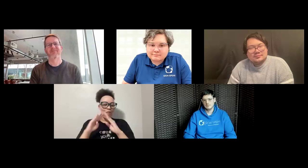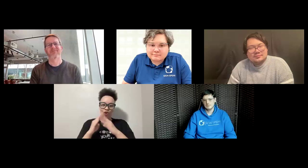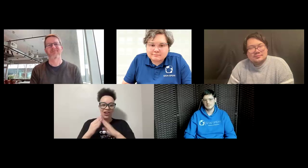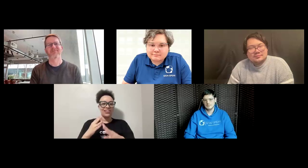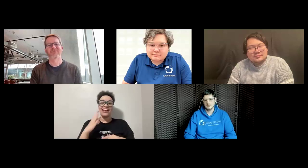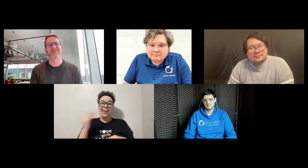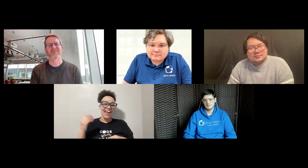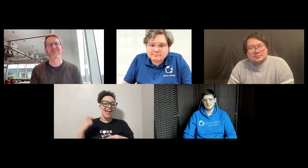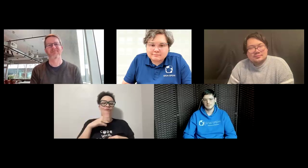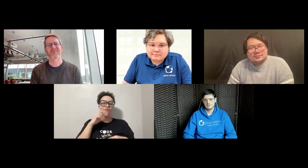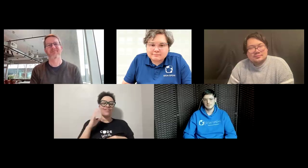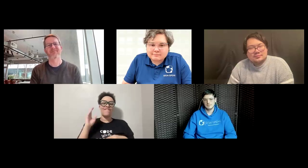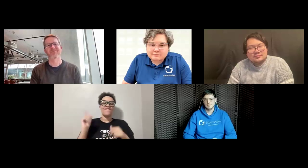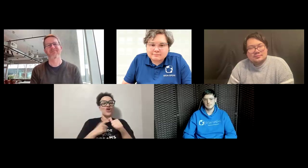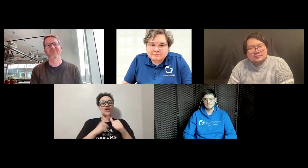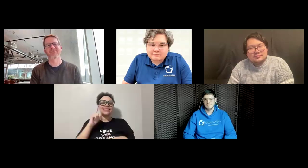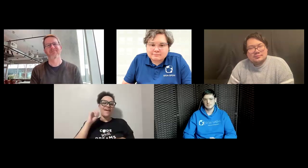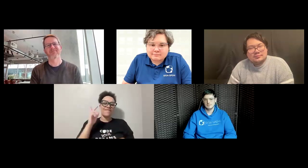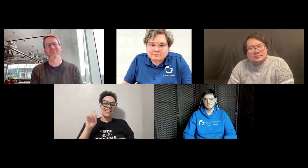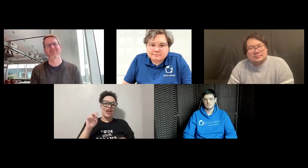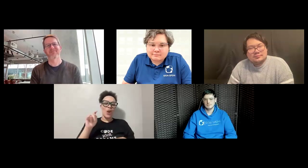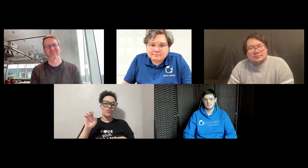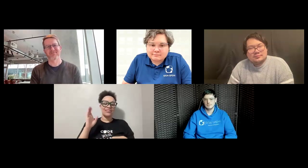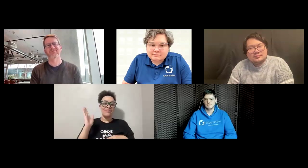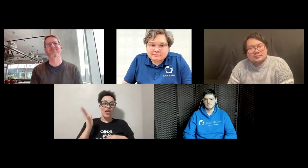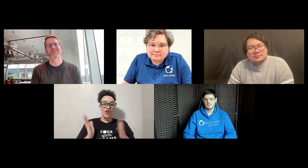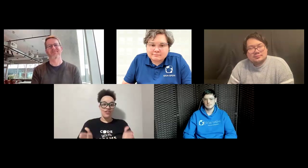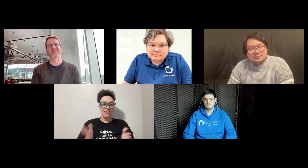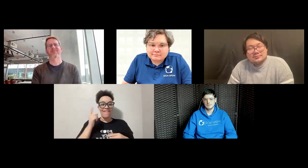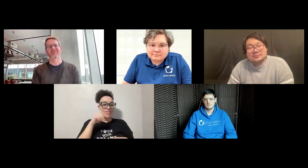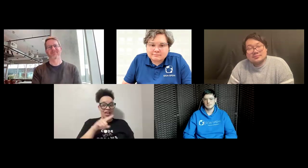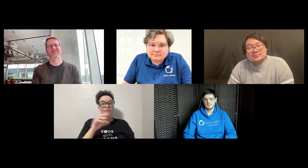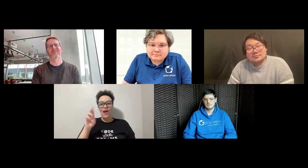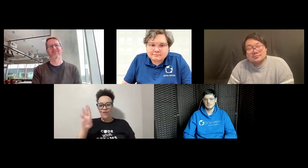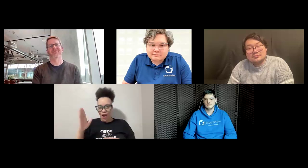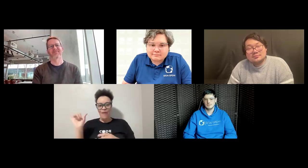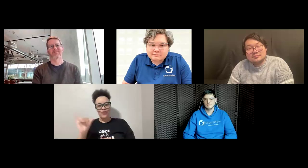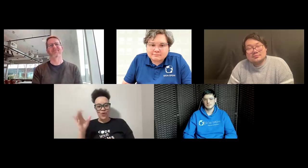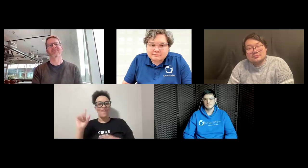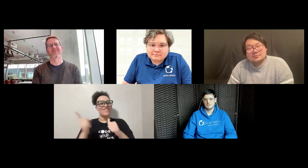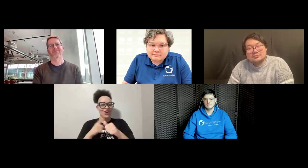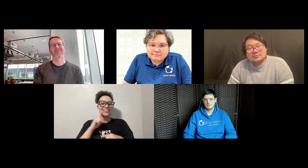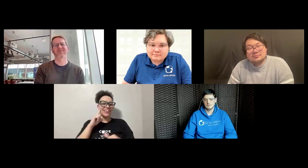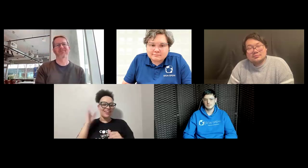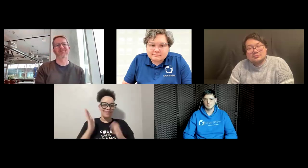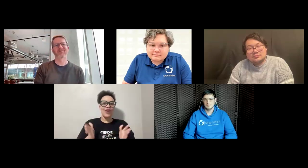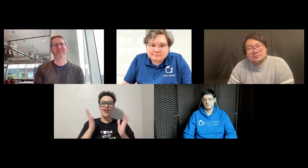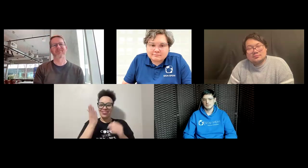far. So as you said, being involved in the community. I was one of the first deaf